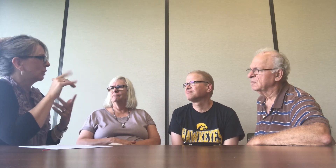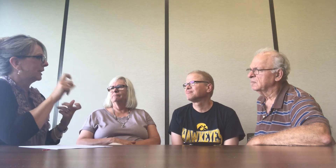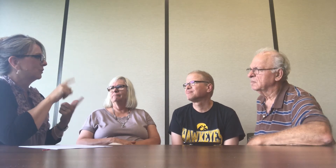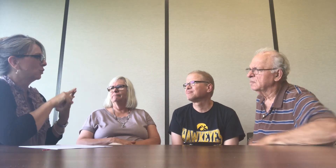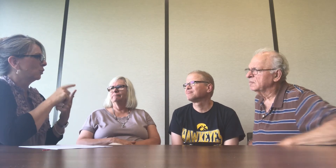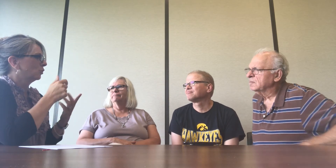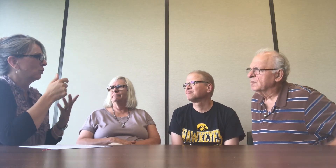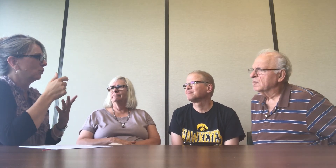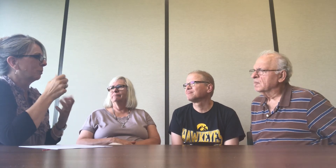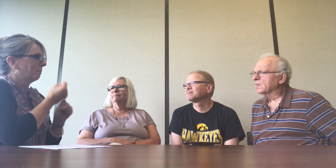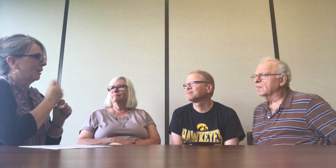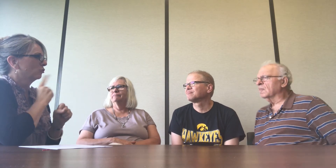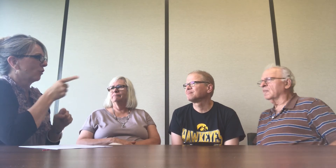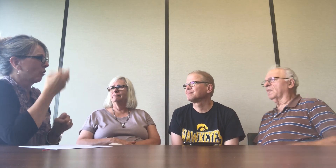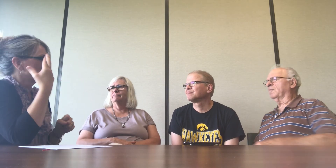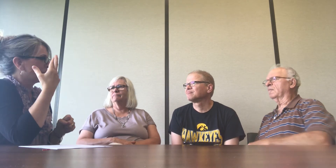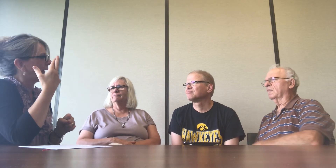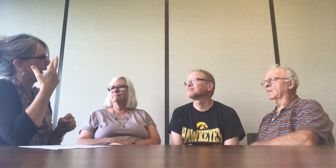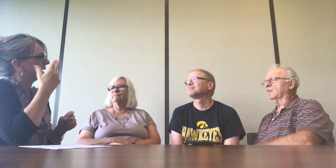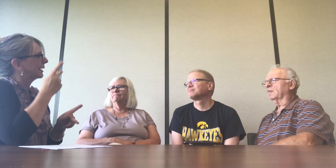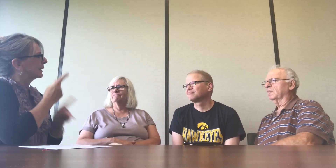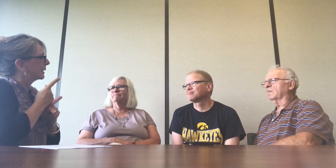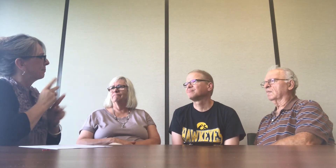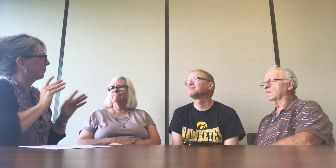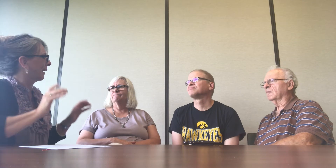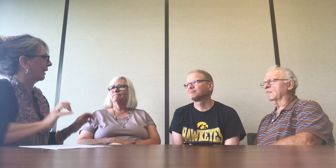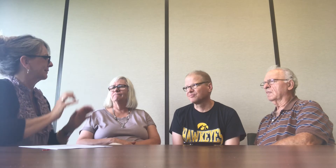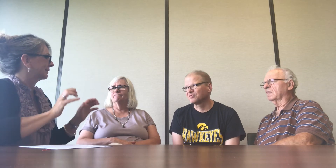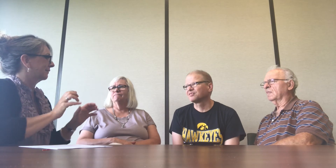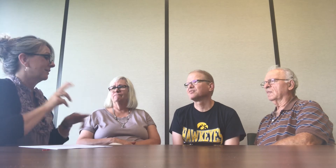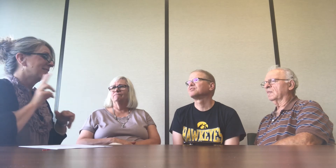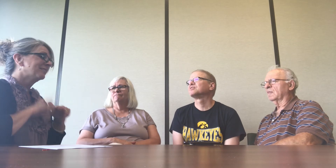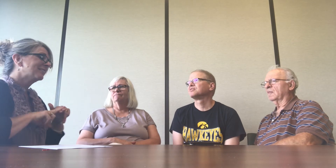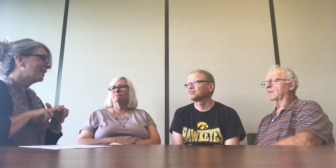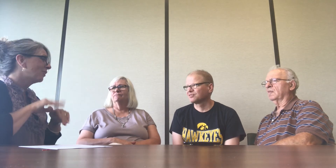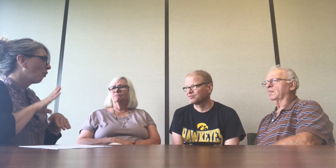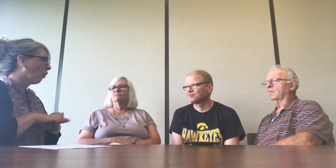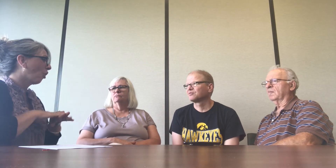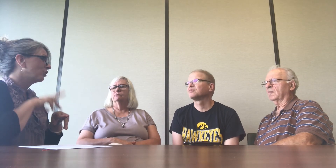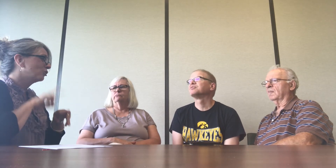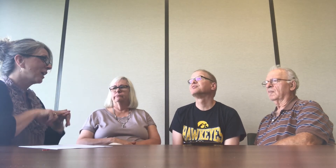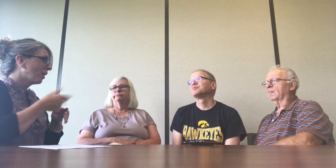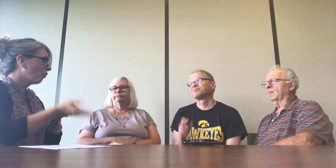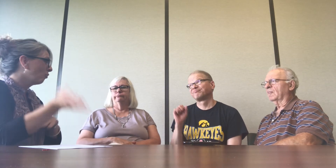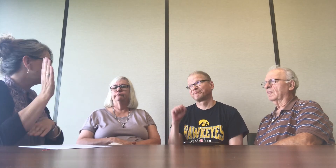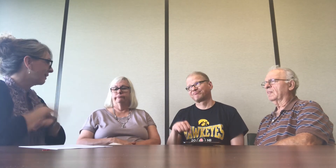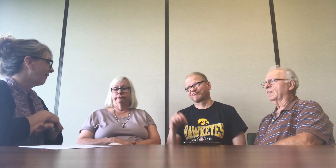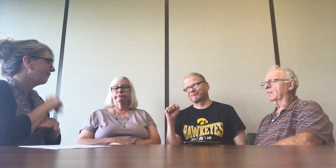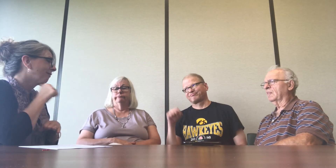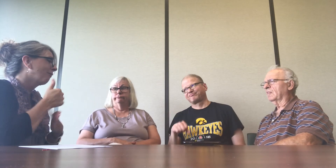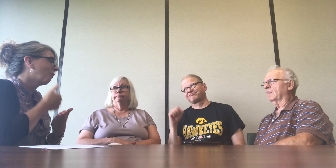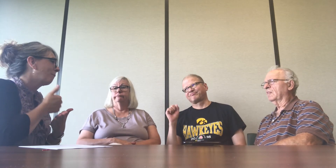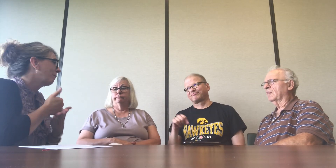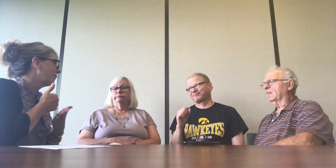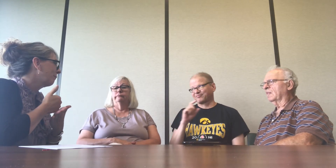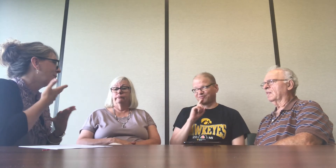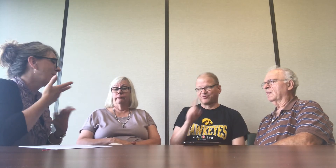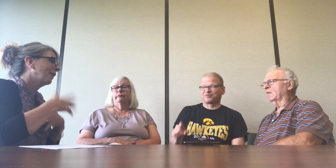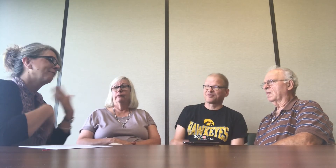Jennifer, and part of elder abuse is to remind elders to stay active. You know, if you're sitting around all